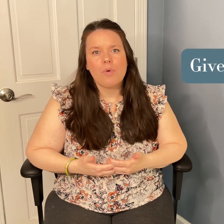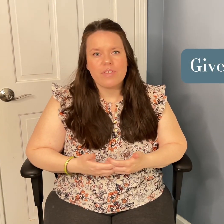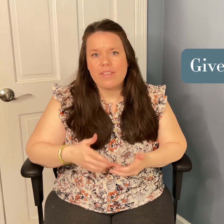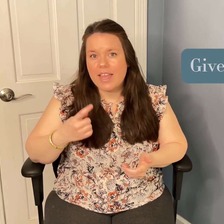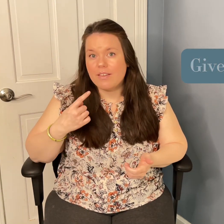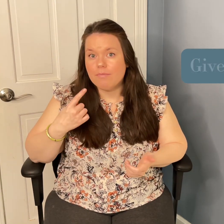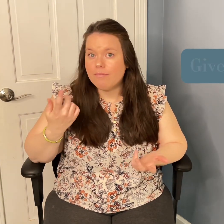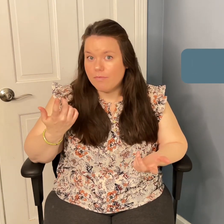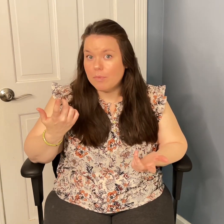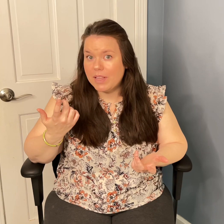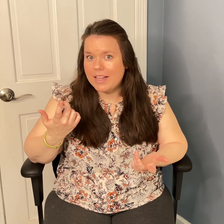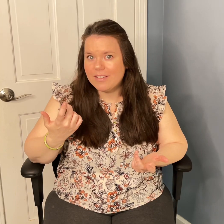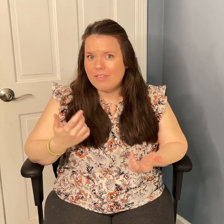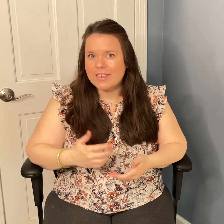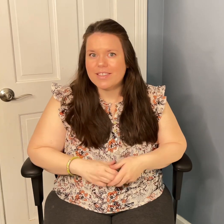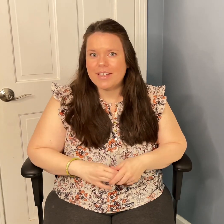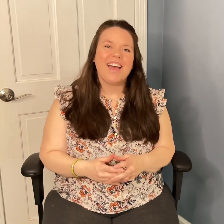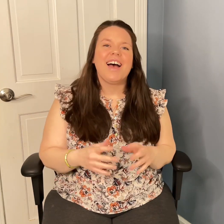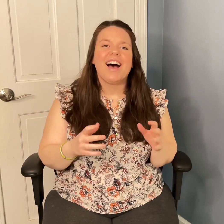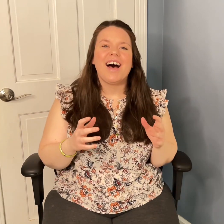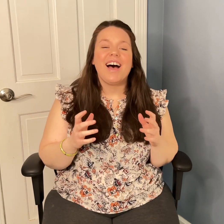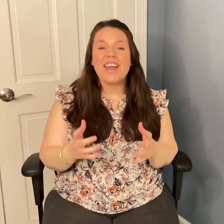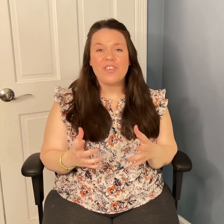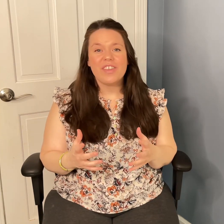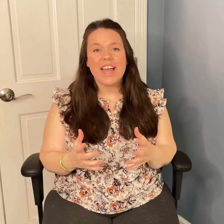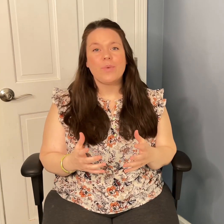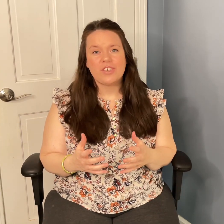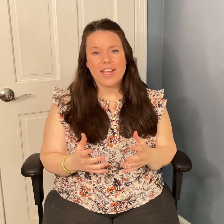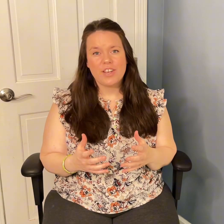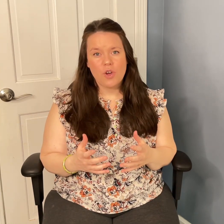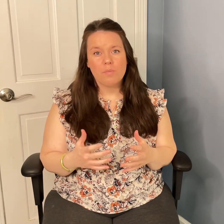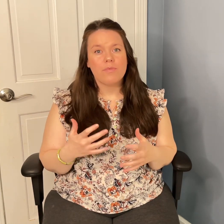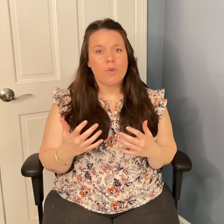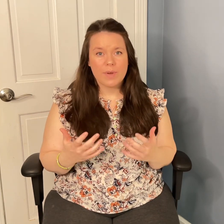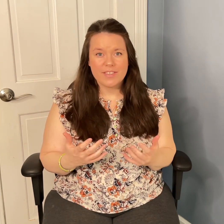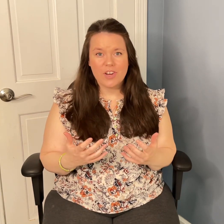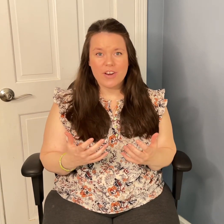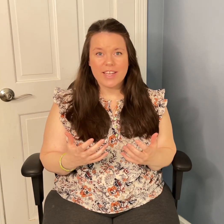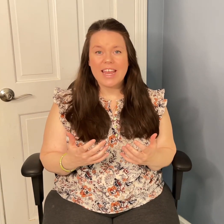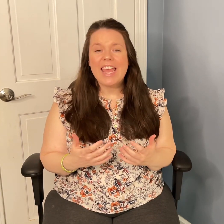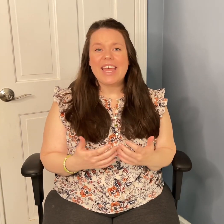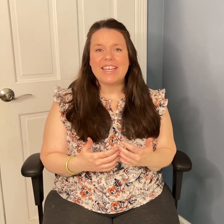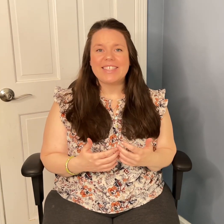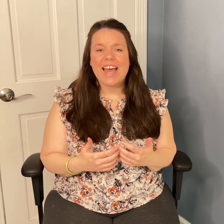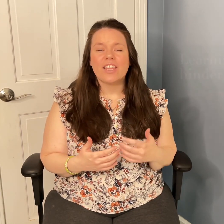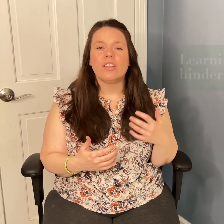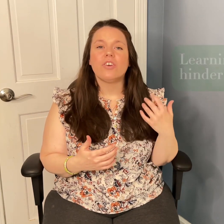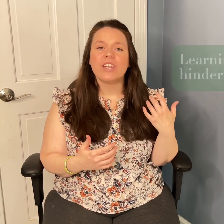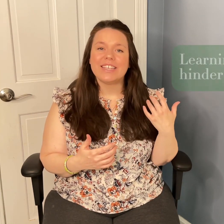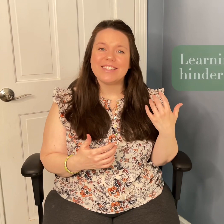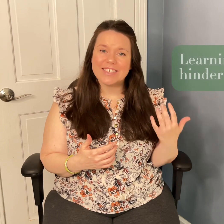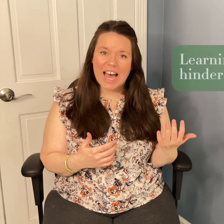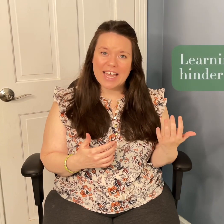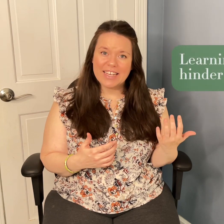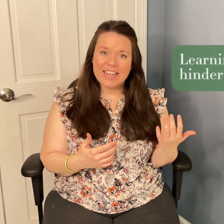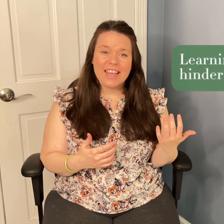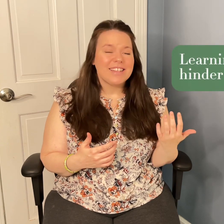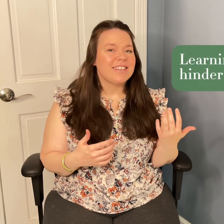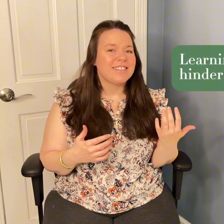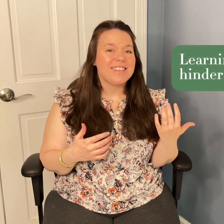than they can verbalize, obviously. Another thing I wish I had known before we started is that learning sign does